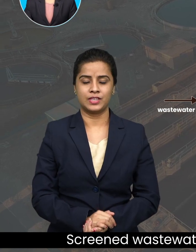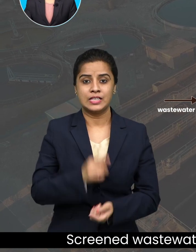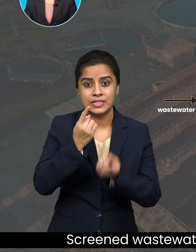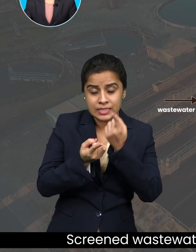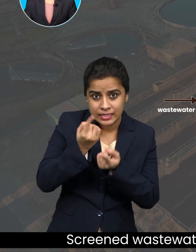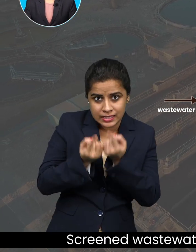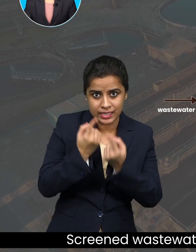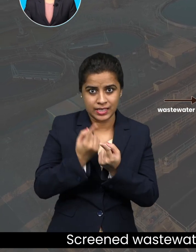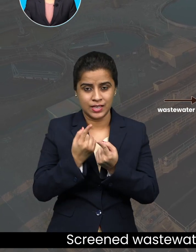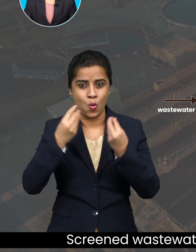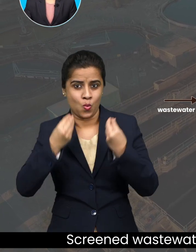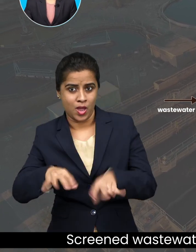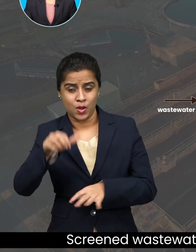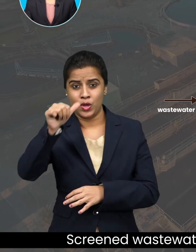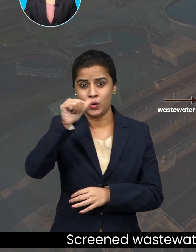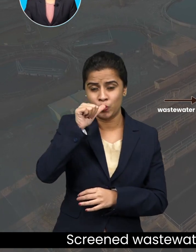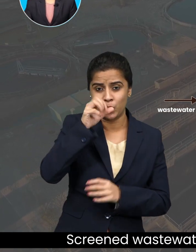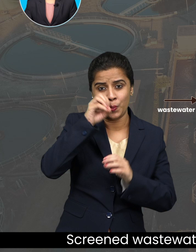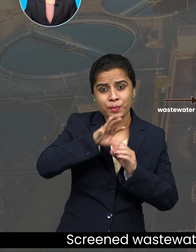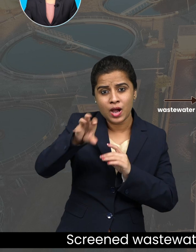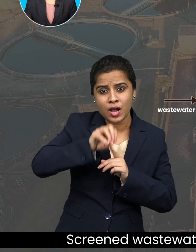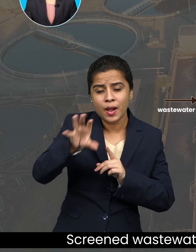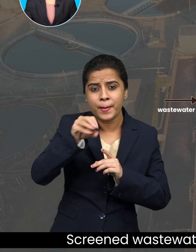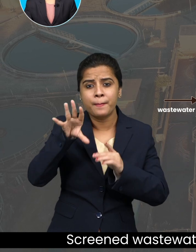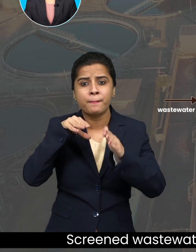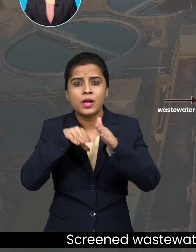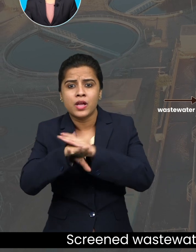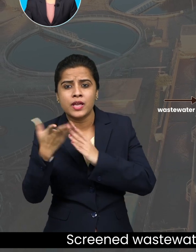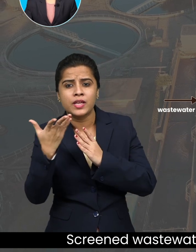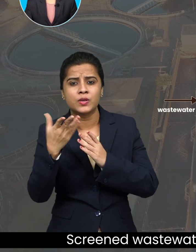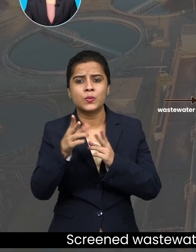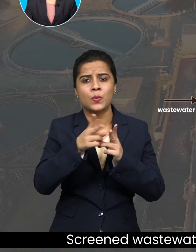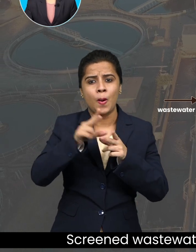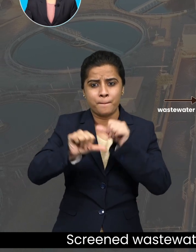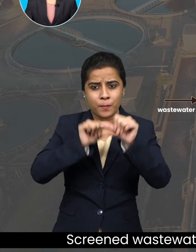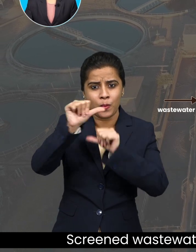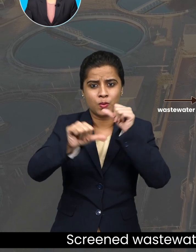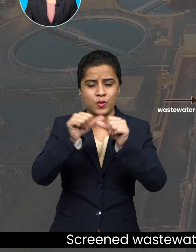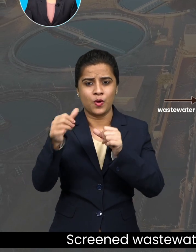Screened wastewater is then pumped into an aeration tank.